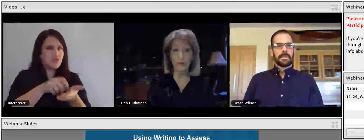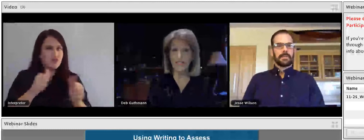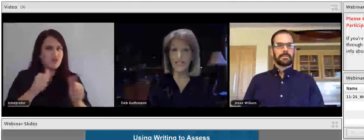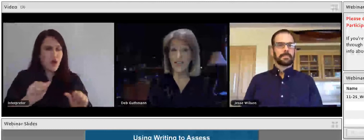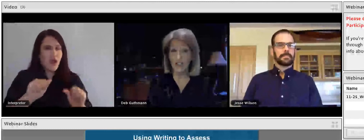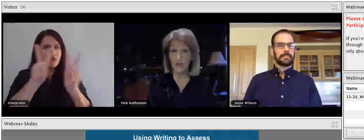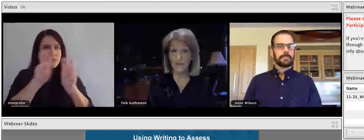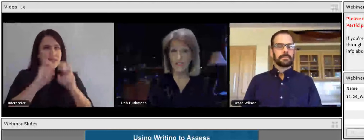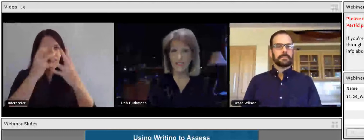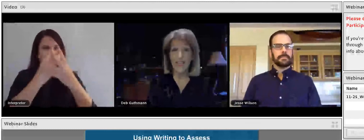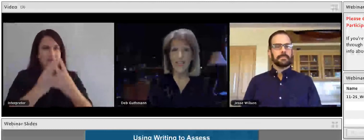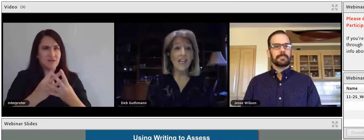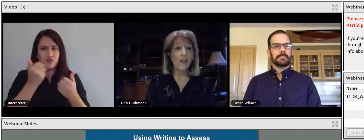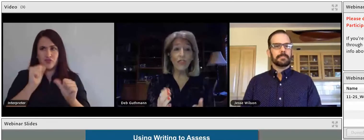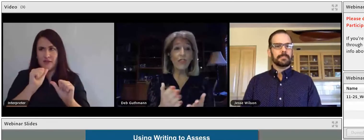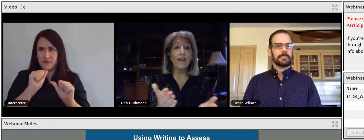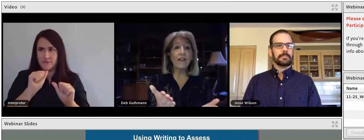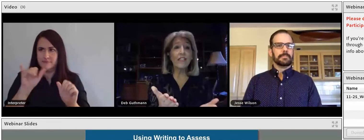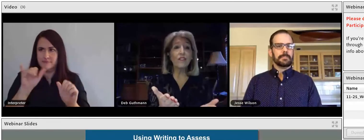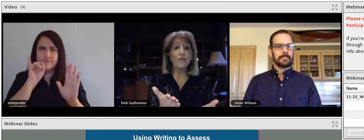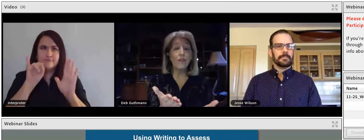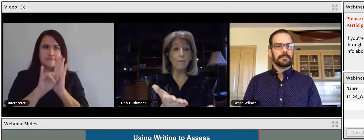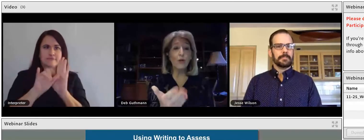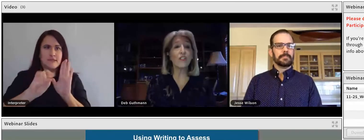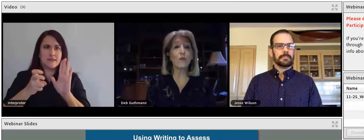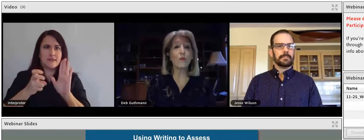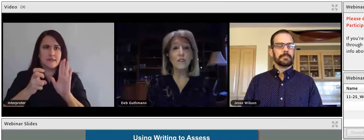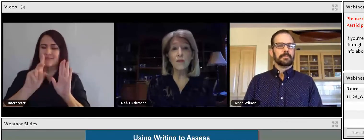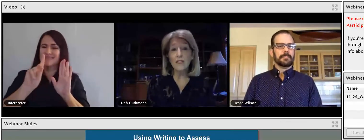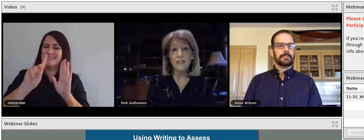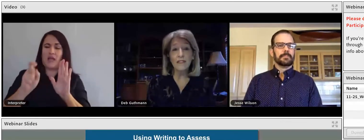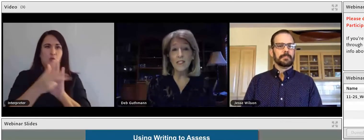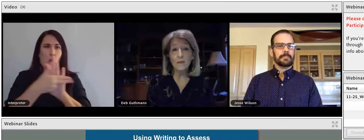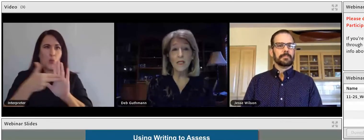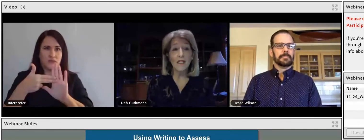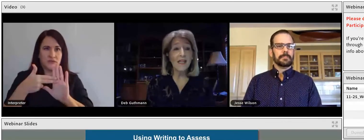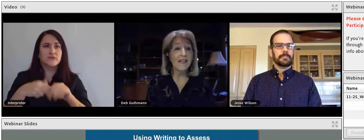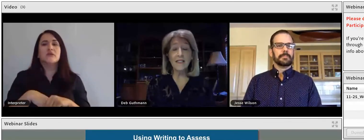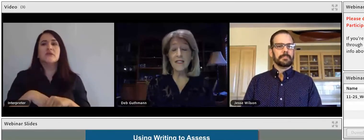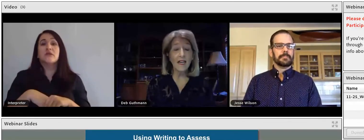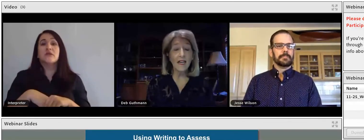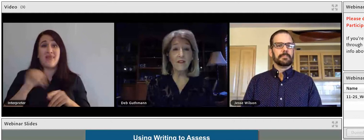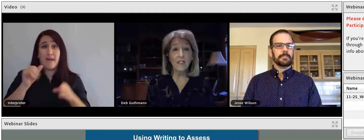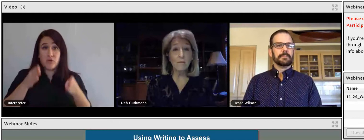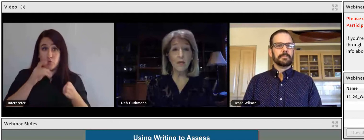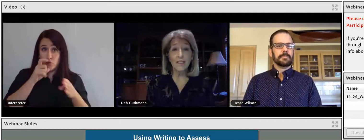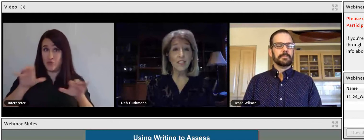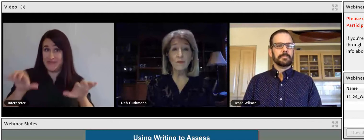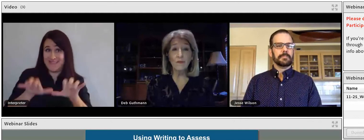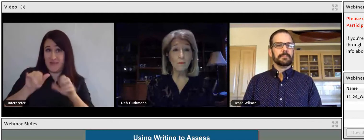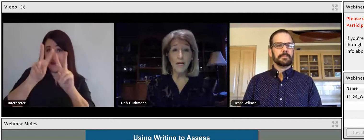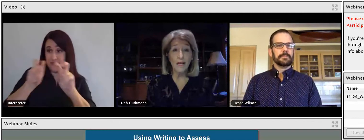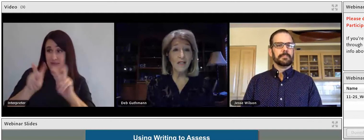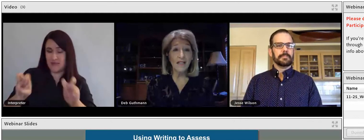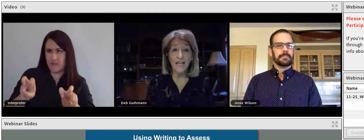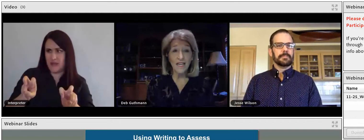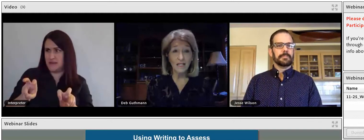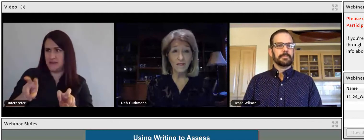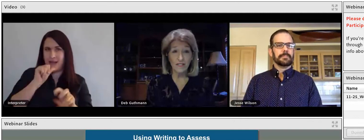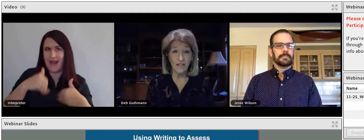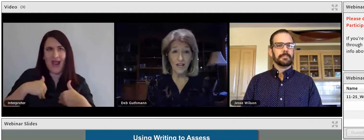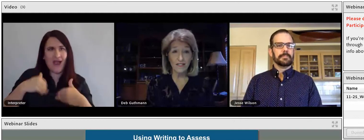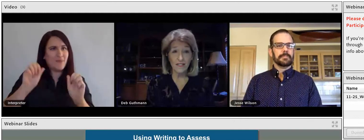assessment to come up with a diagnosis. The person who was doing this assessment did not have the ability to